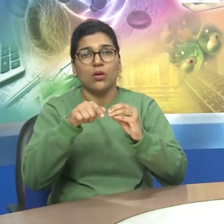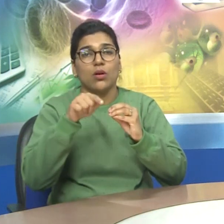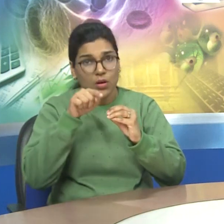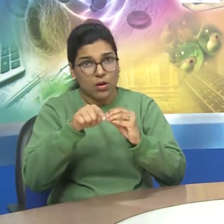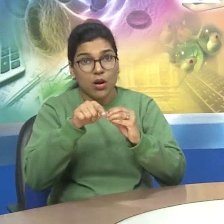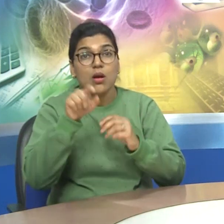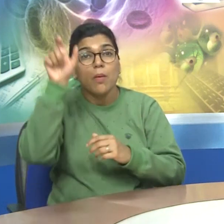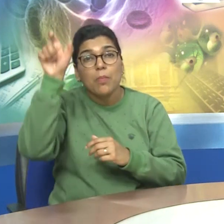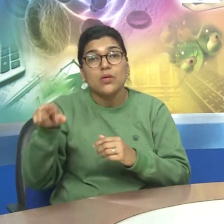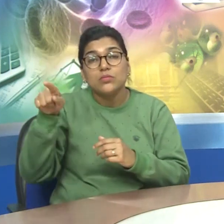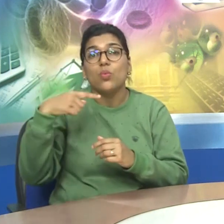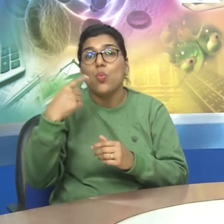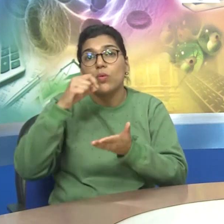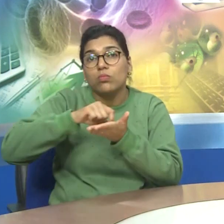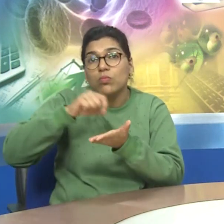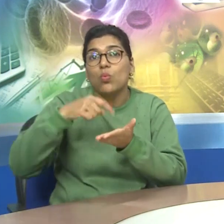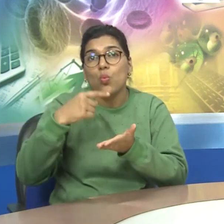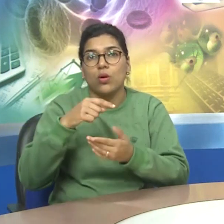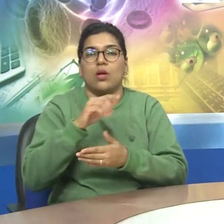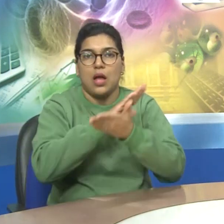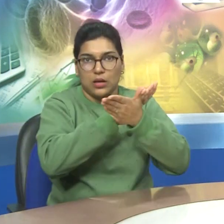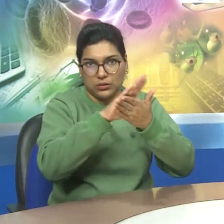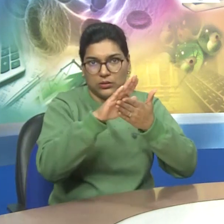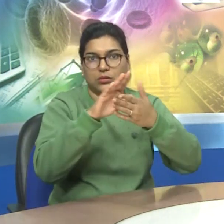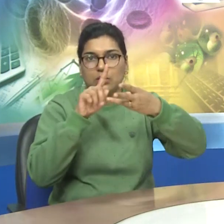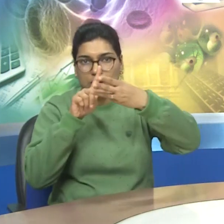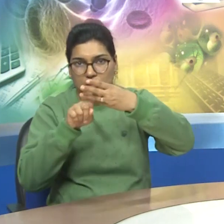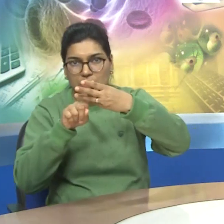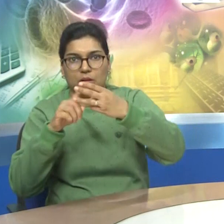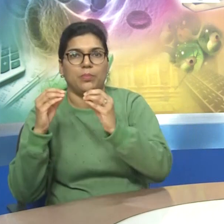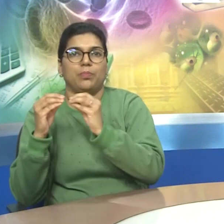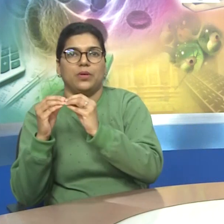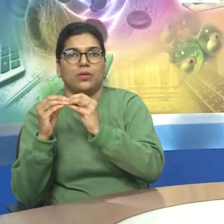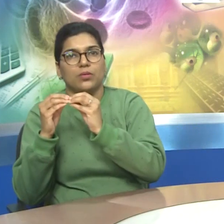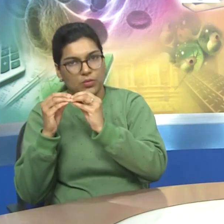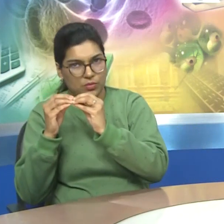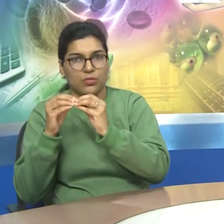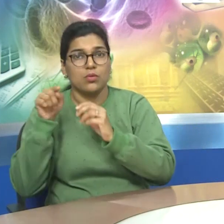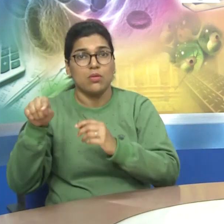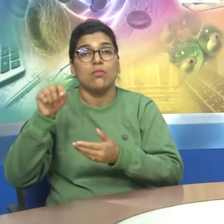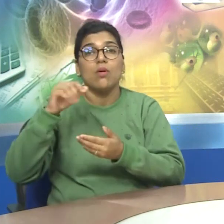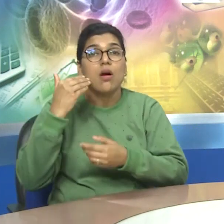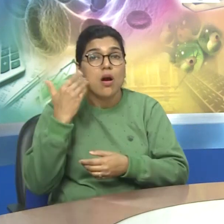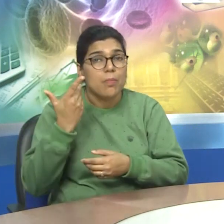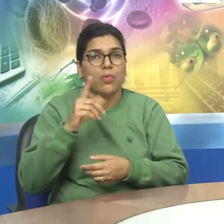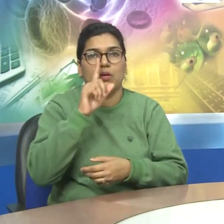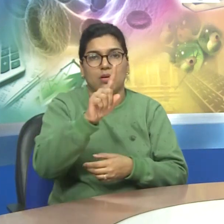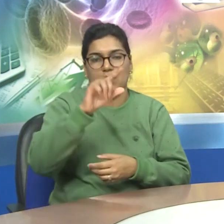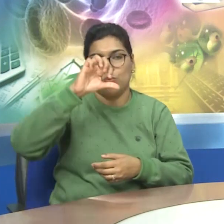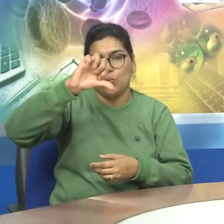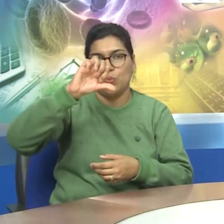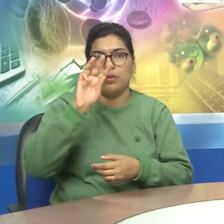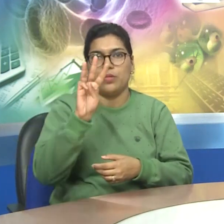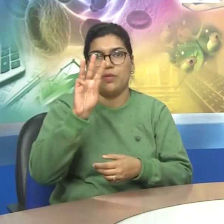classifications which we should be aware. So the one type of library classification